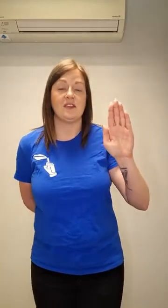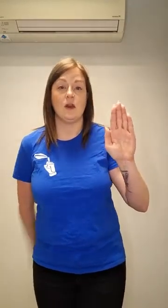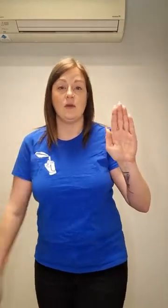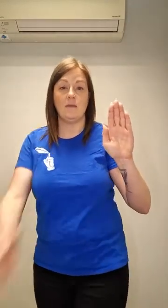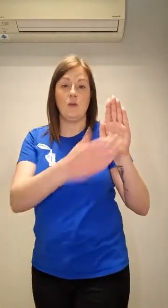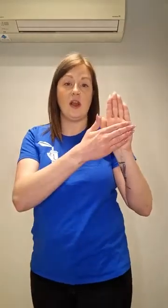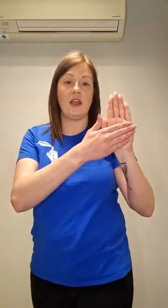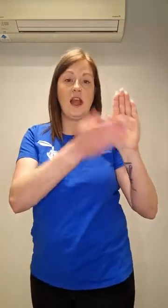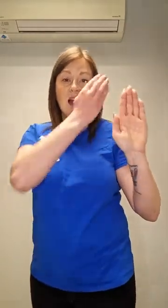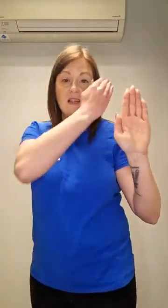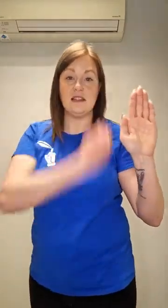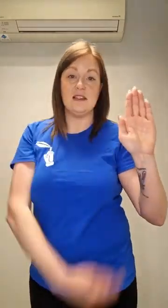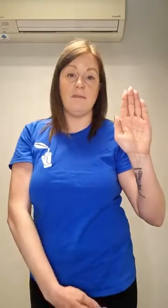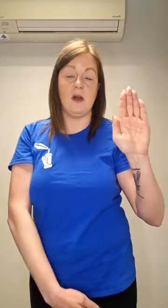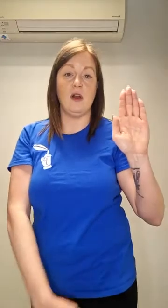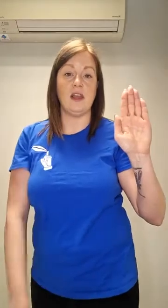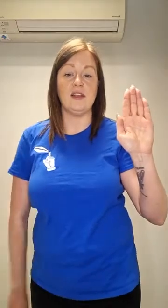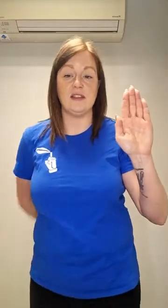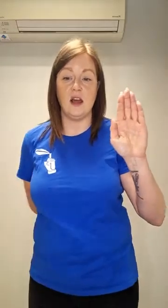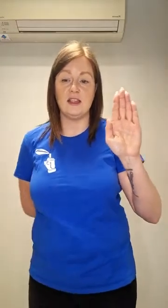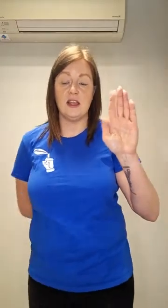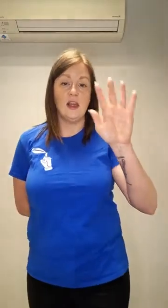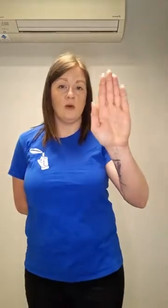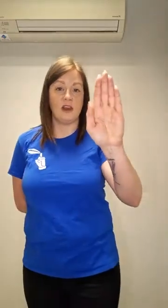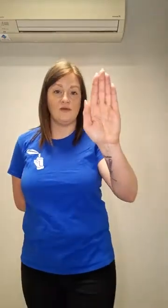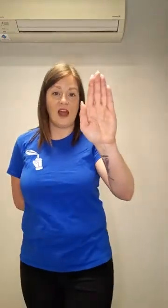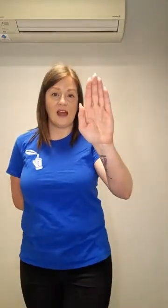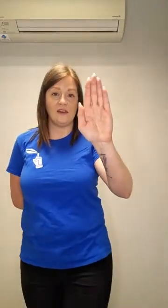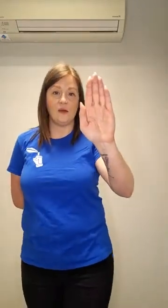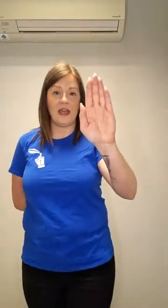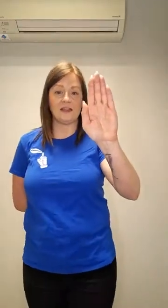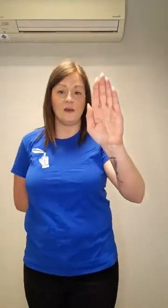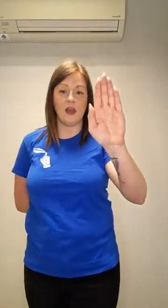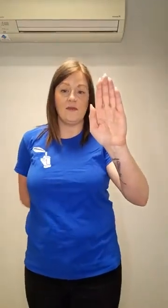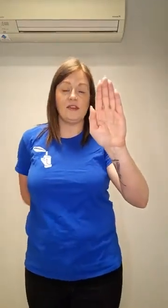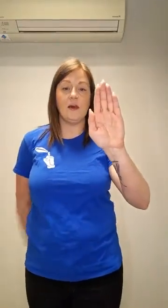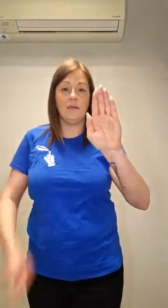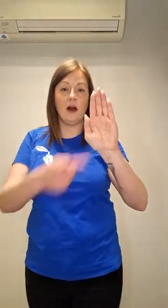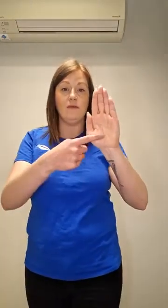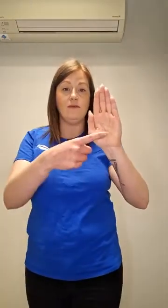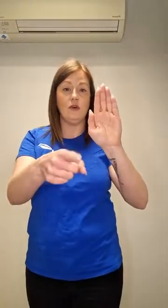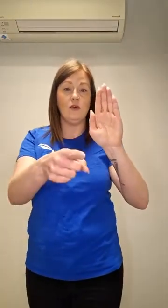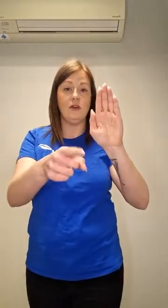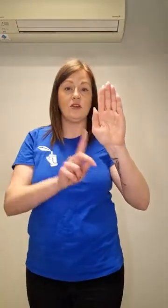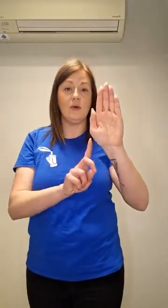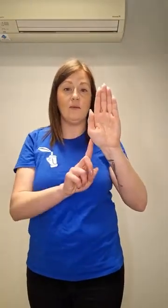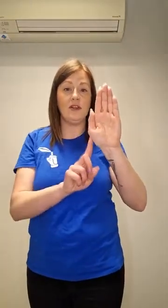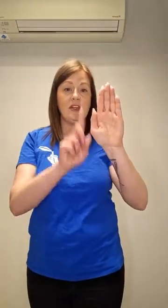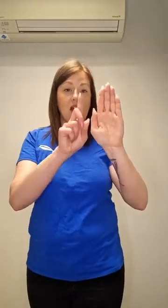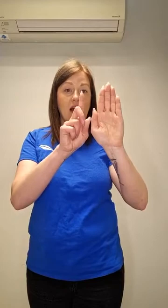So my working hand, this is then my working side. Working flat hand, no kinks, no curves, palm forward, pointing